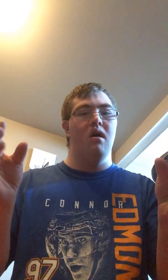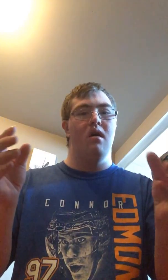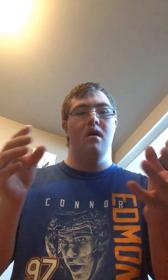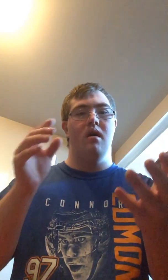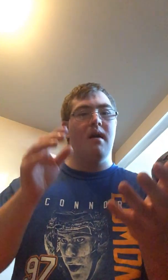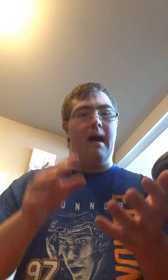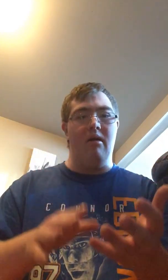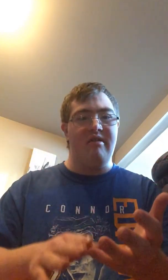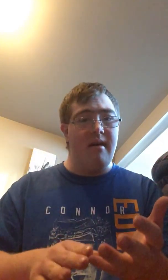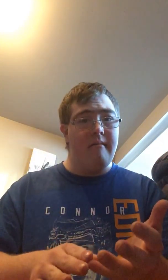calcium